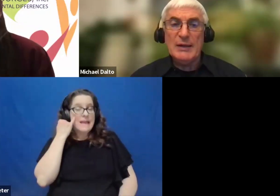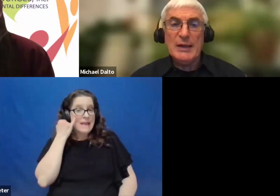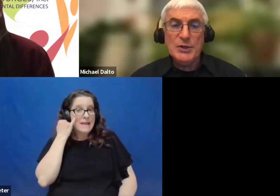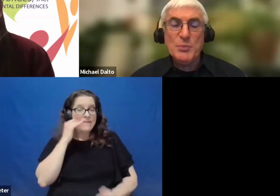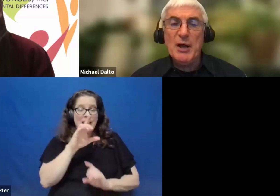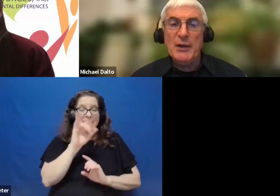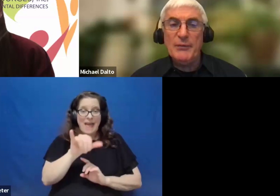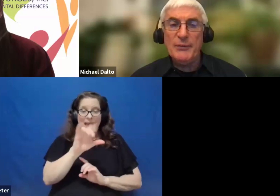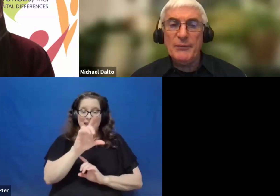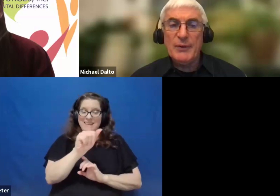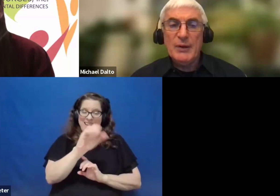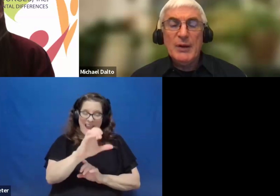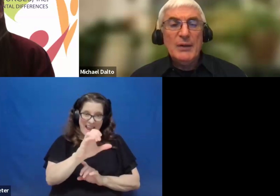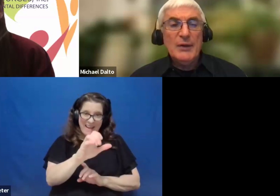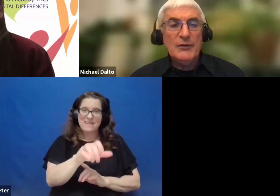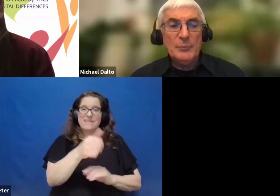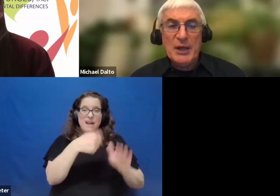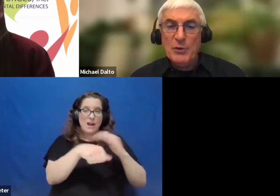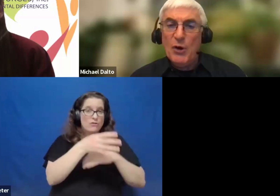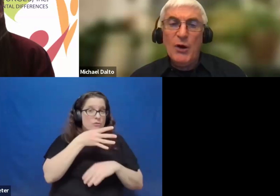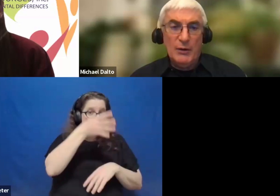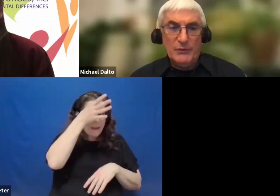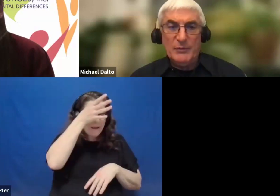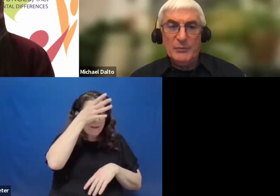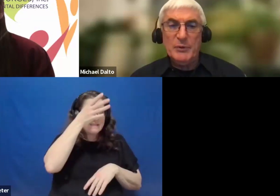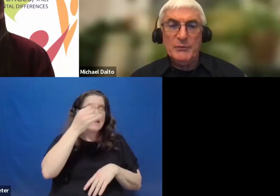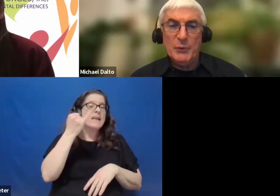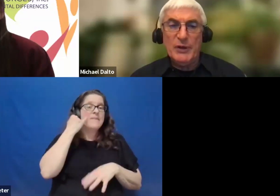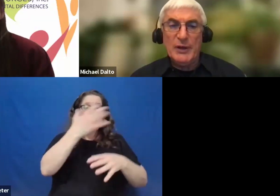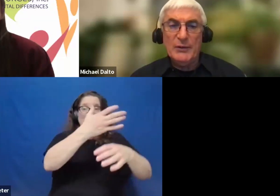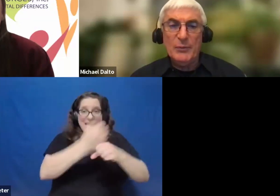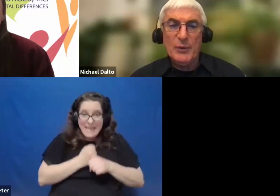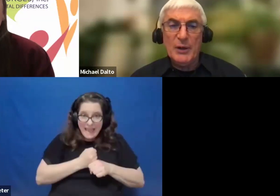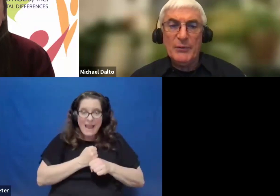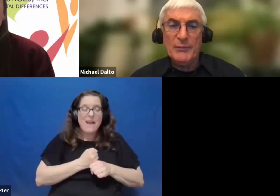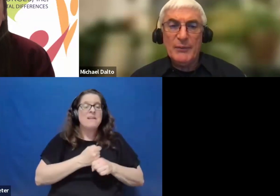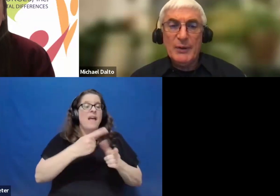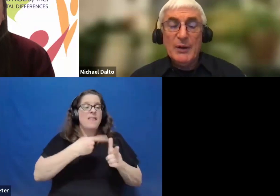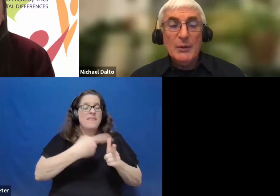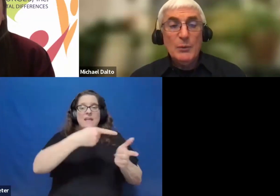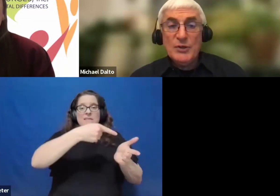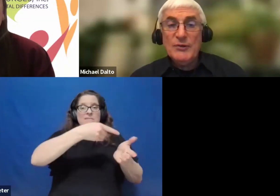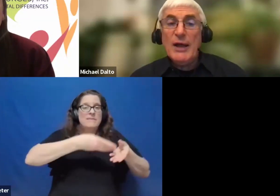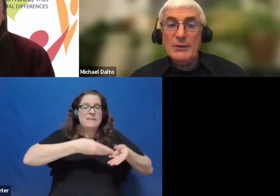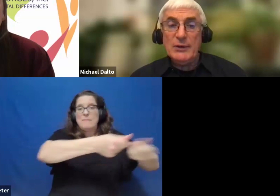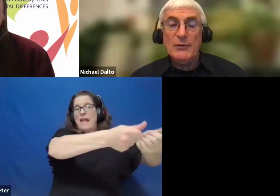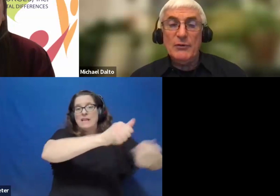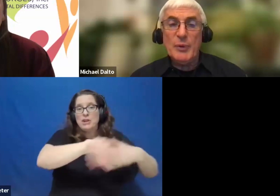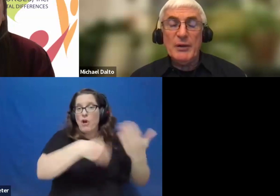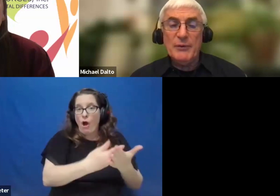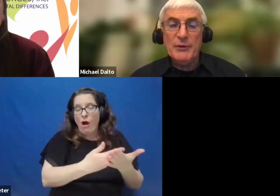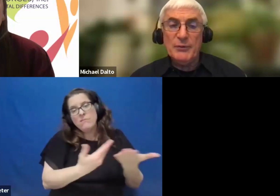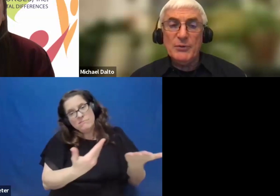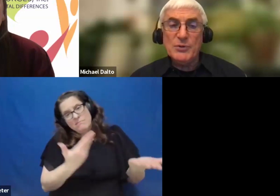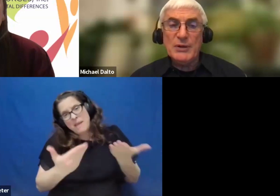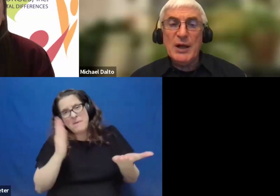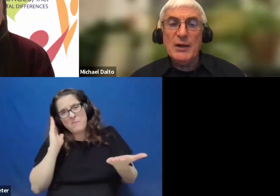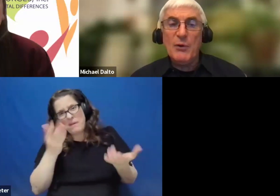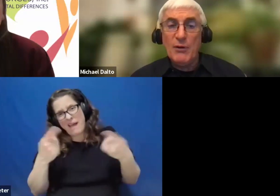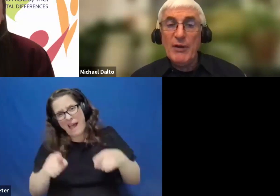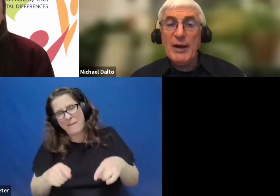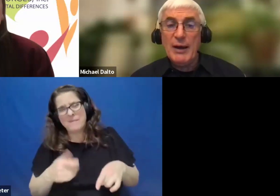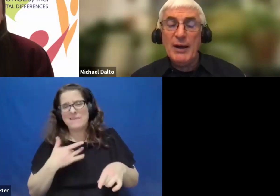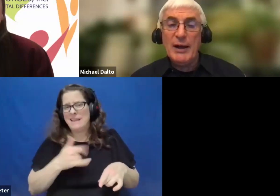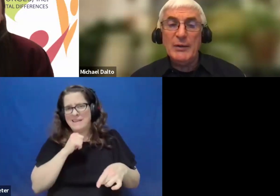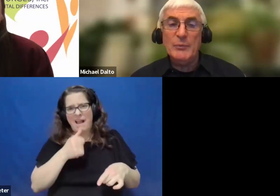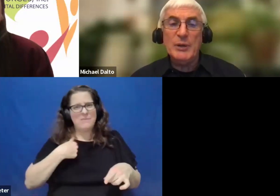benefit and each month they spend all of it before the end of the month, which is likely, those benefits are usually not